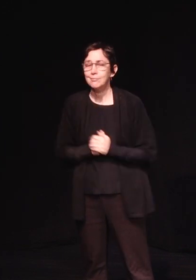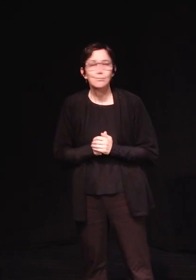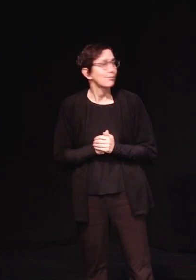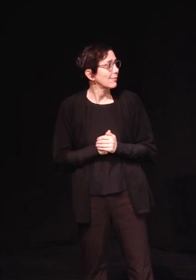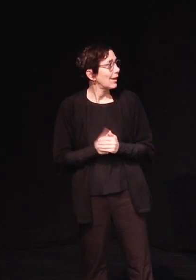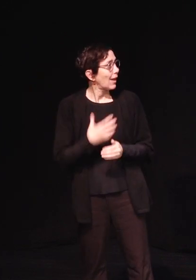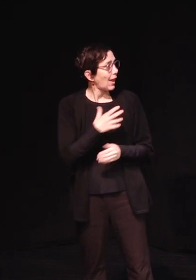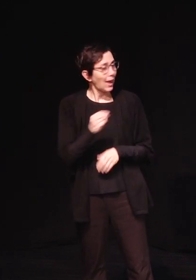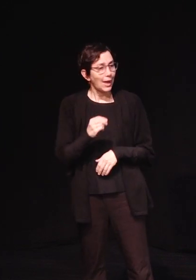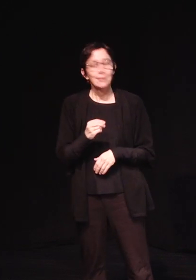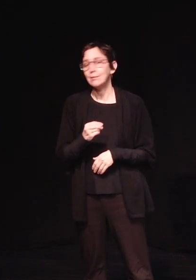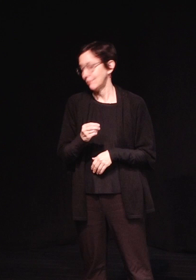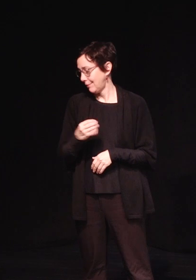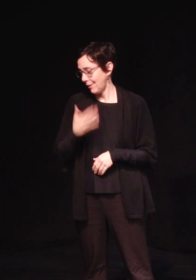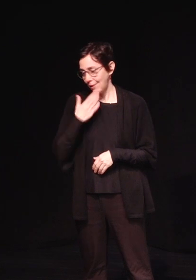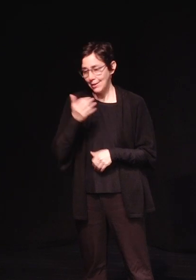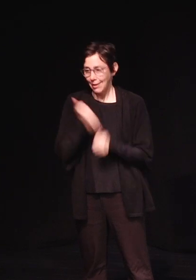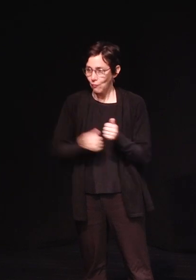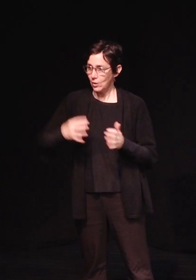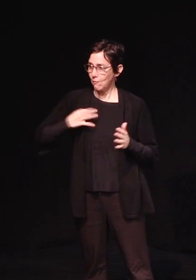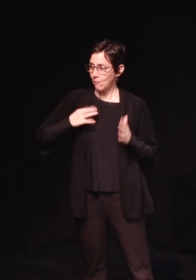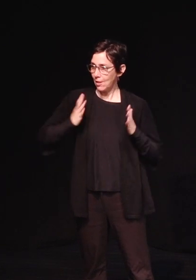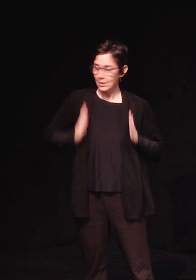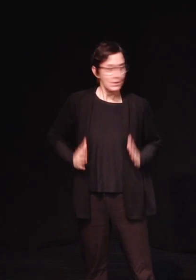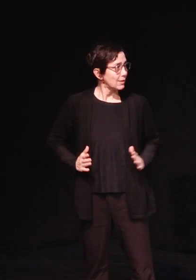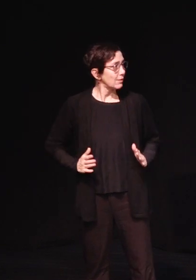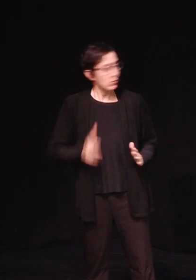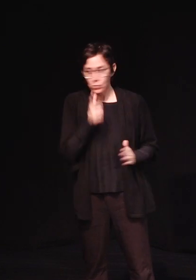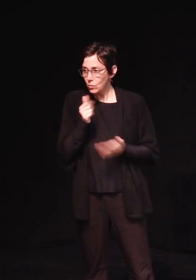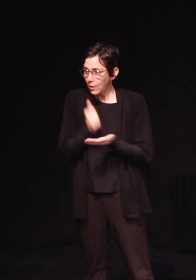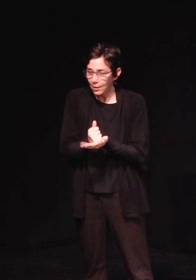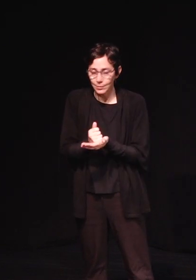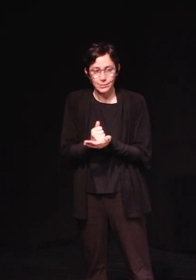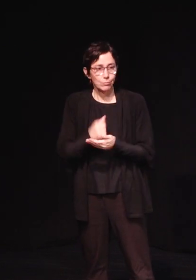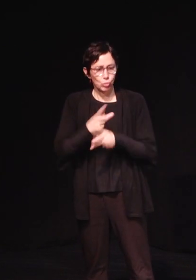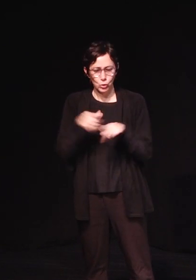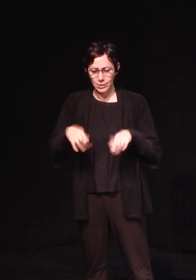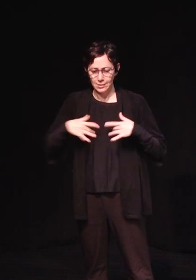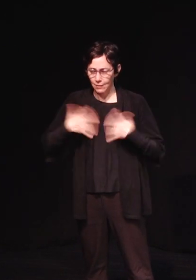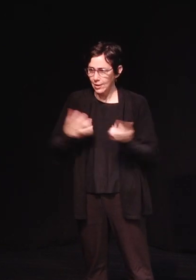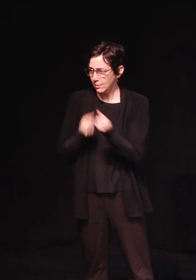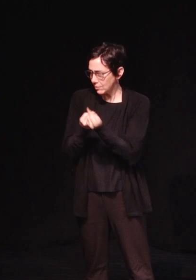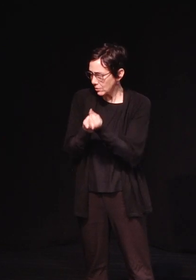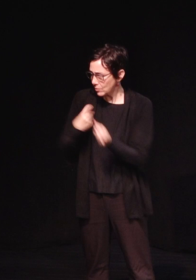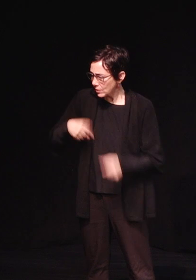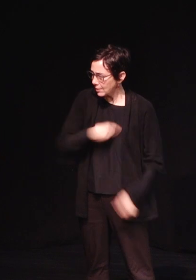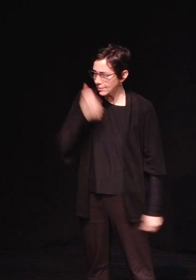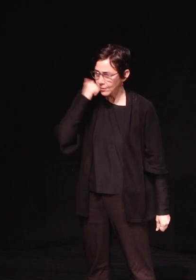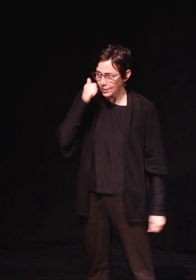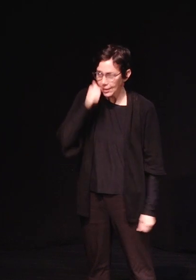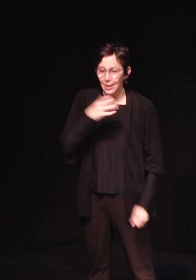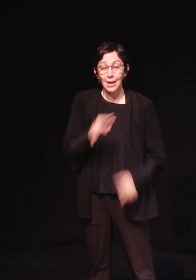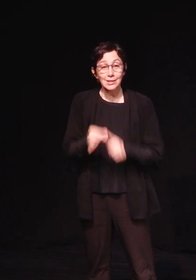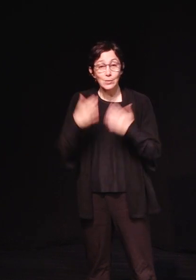And of course, to all of our volunteers who are here and make this happen and really support the festival. And a big special